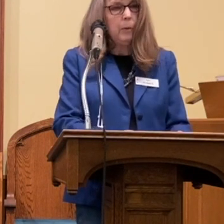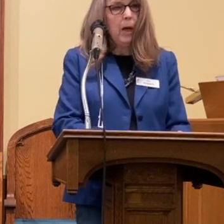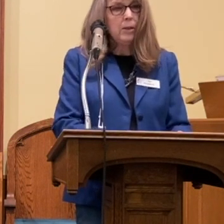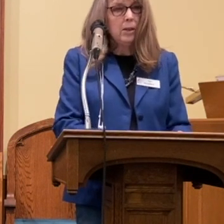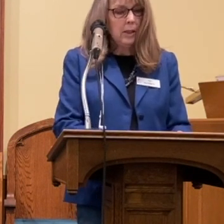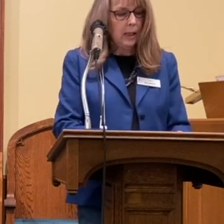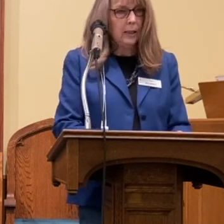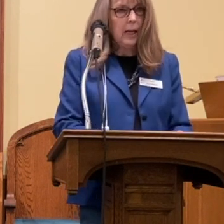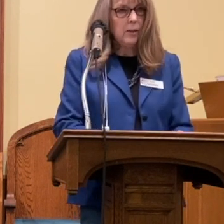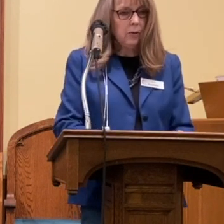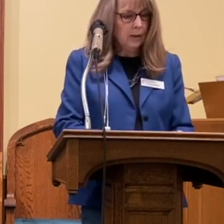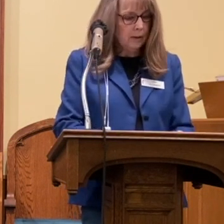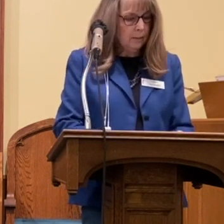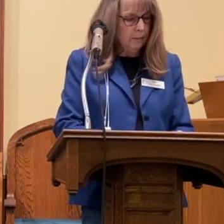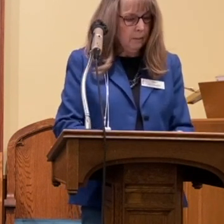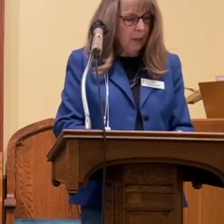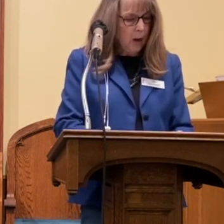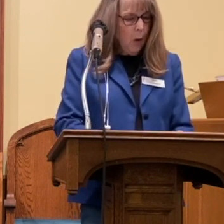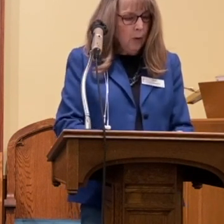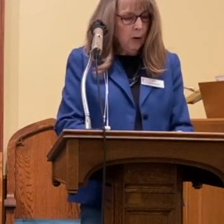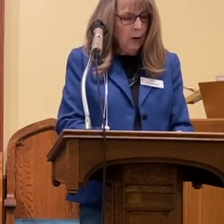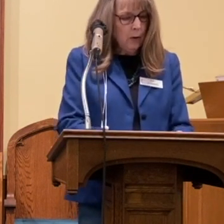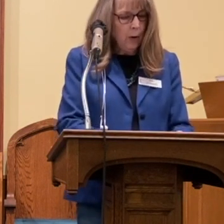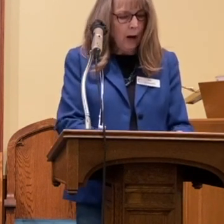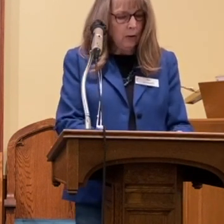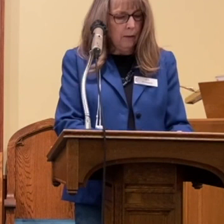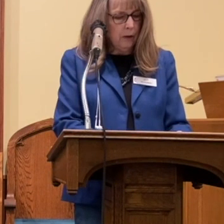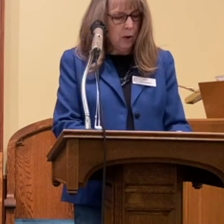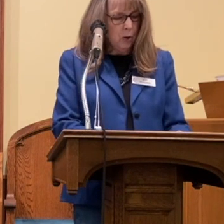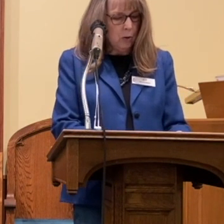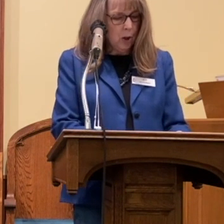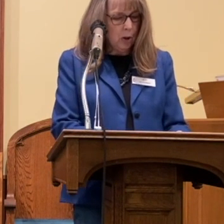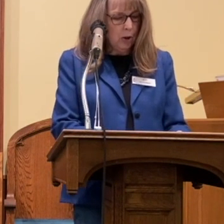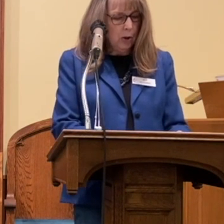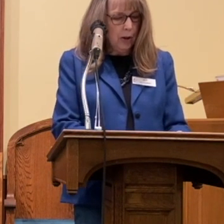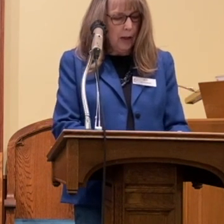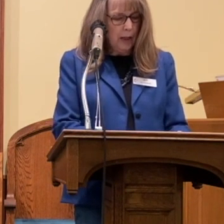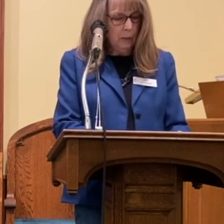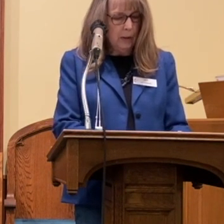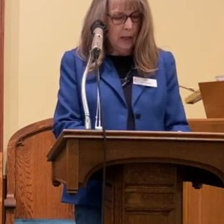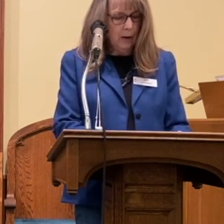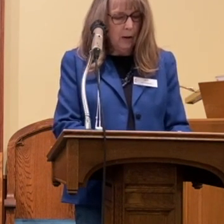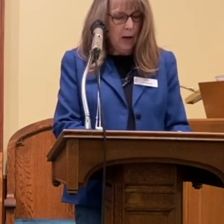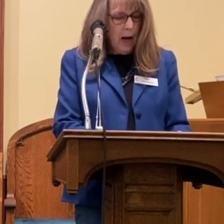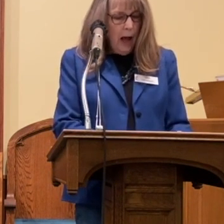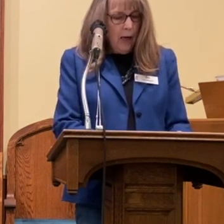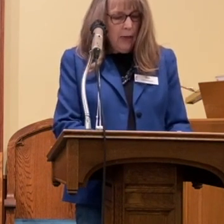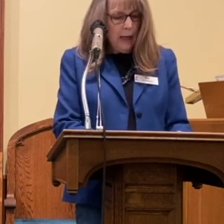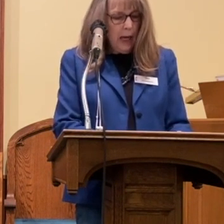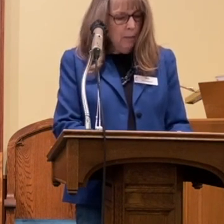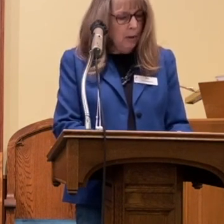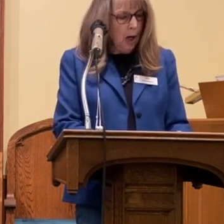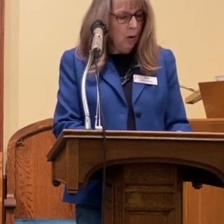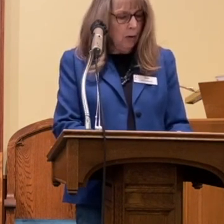The plot to kill Lazarus. When the great crowd of the Jews learned that he was there,